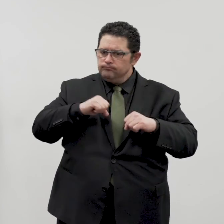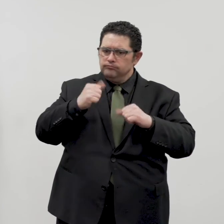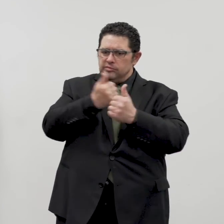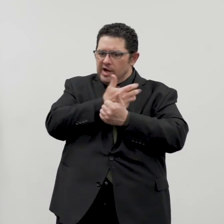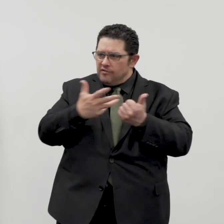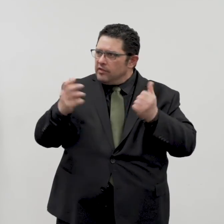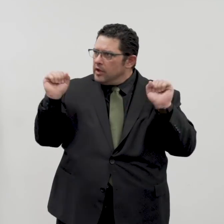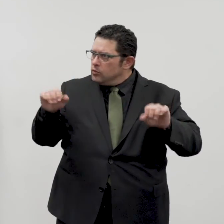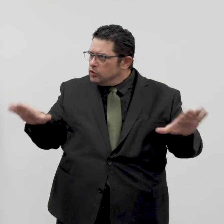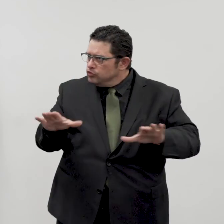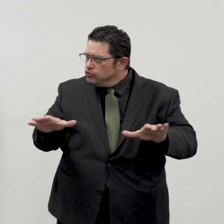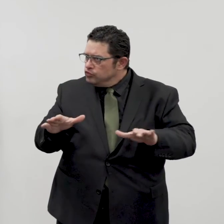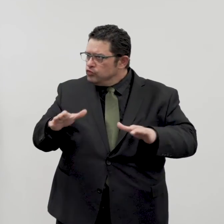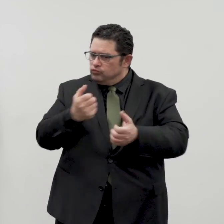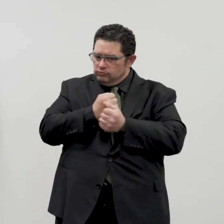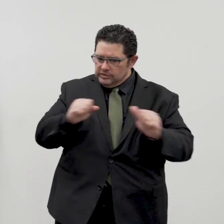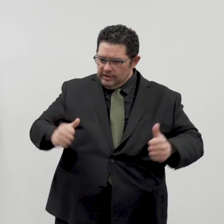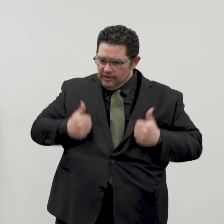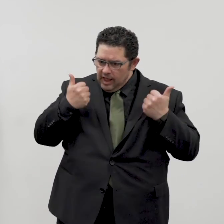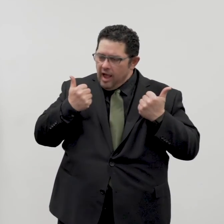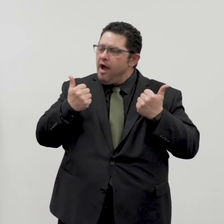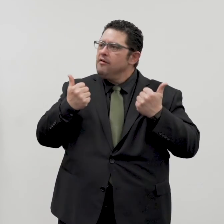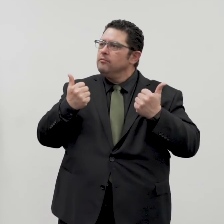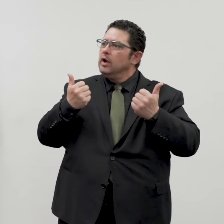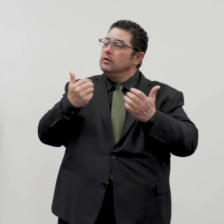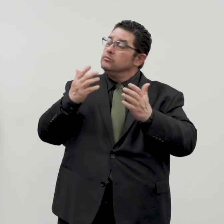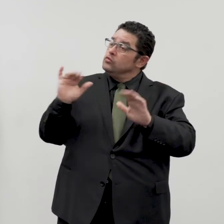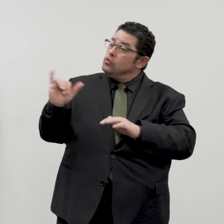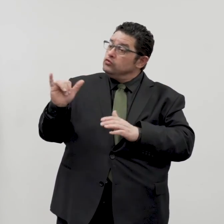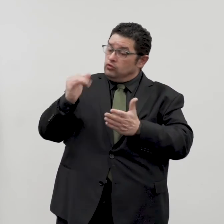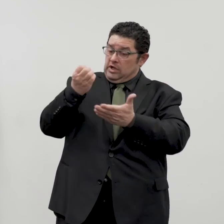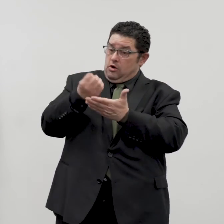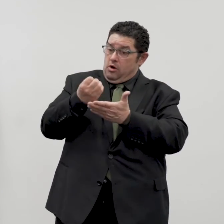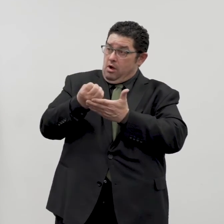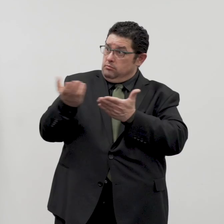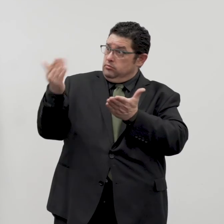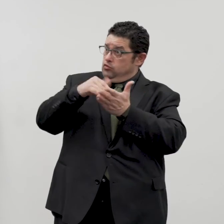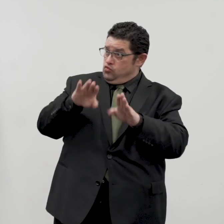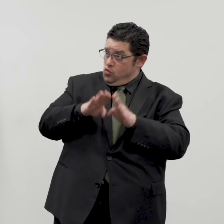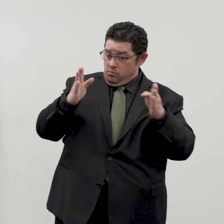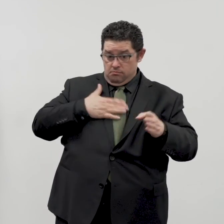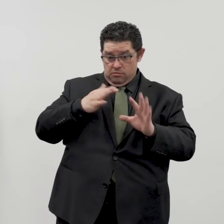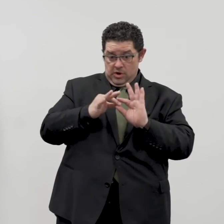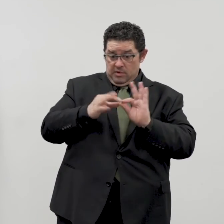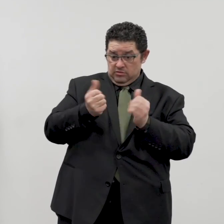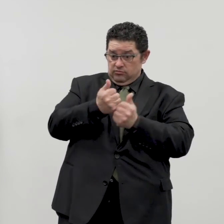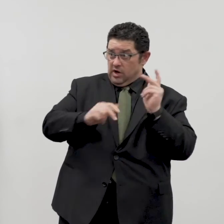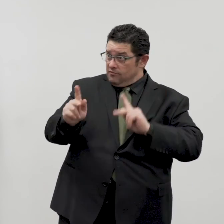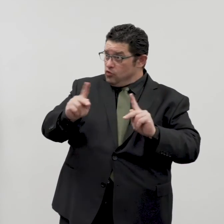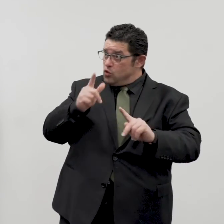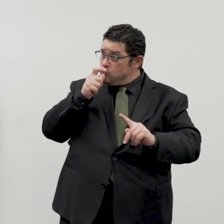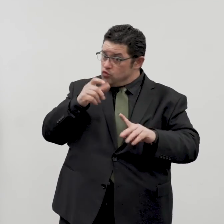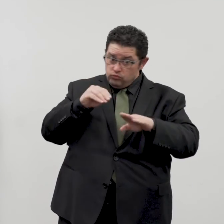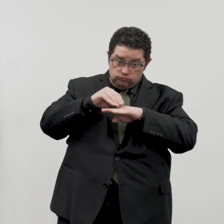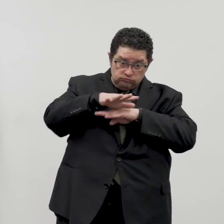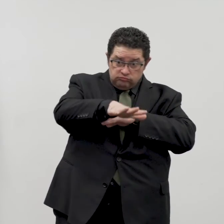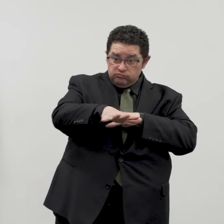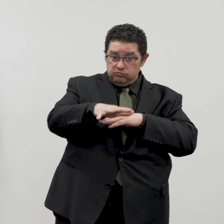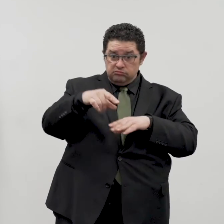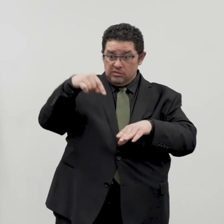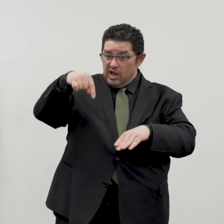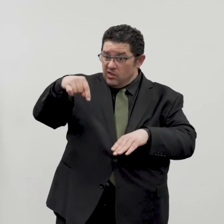can to save lives, but also keep an eye on getting our economy reopened. My message to everyone who is touched by this, who has